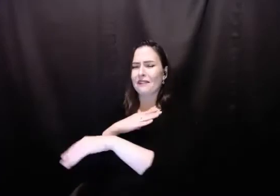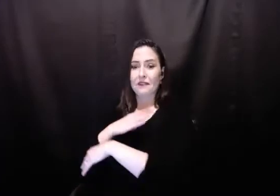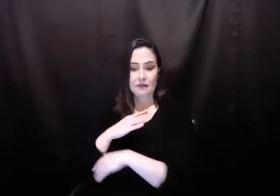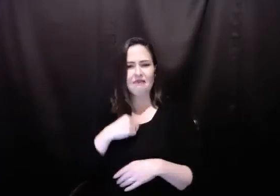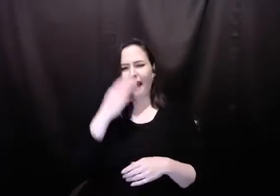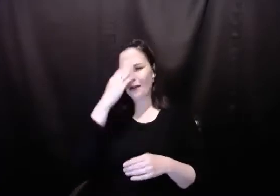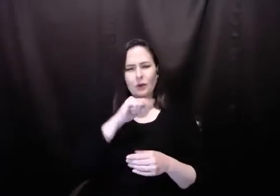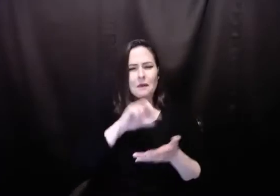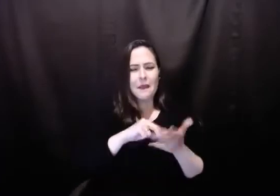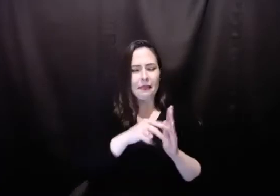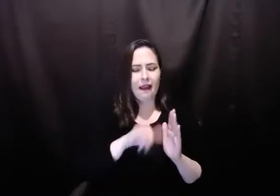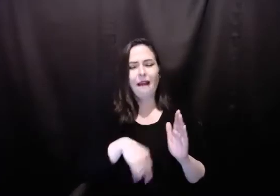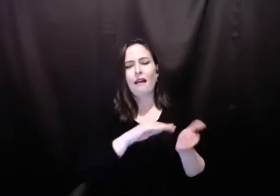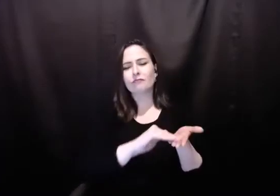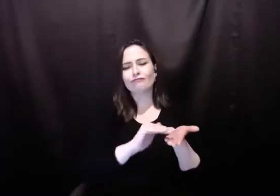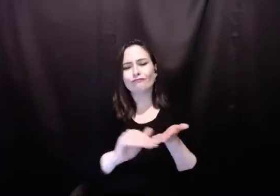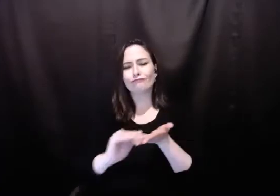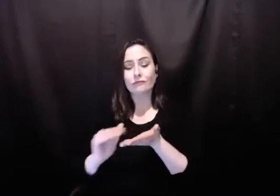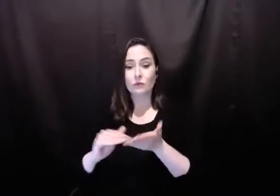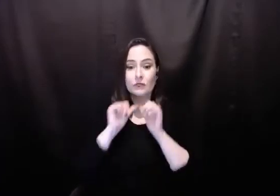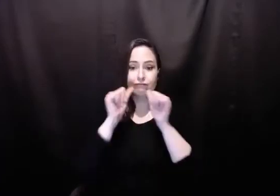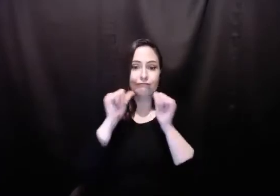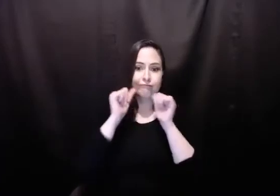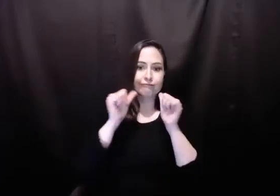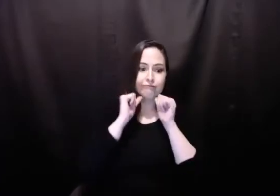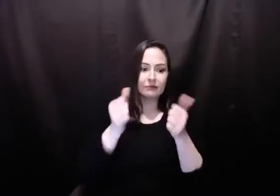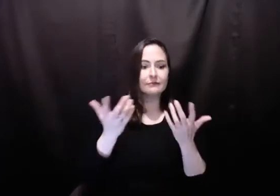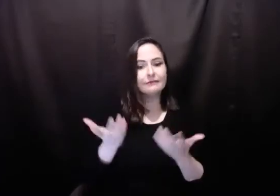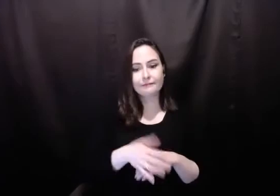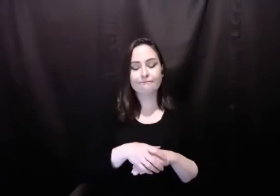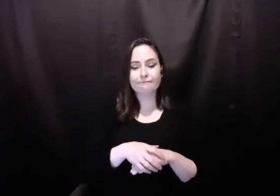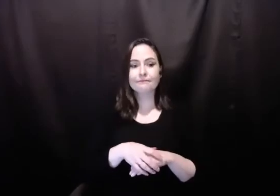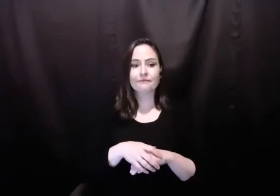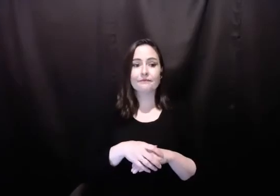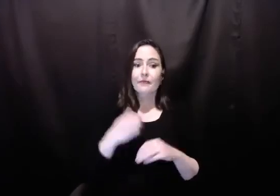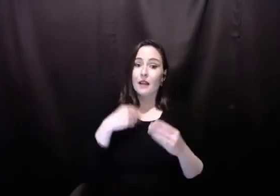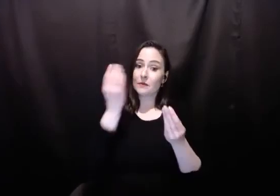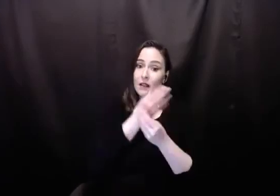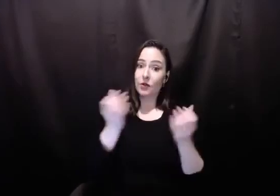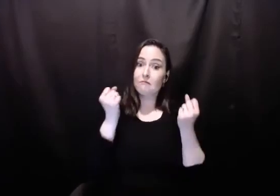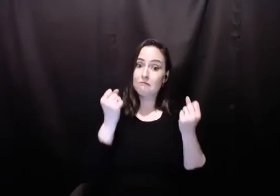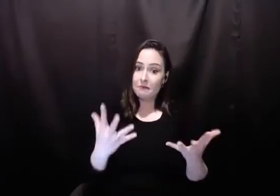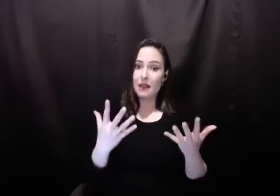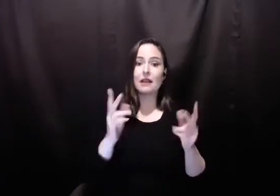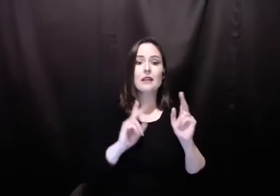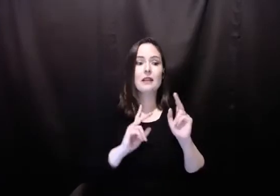where a woman has really been hurt and she downplays it. And that's a question. Why do you not